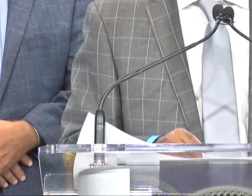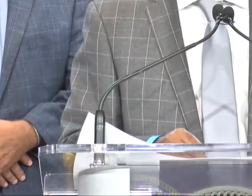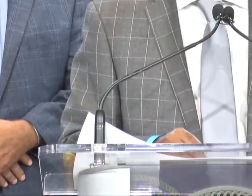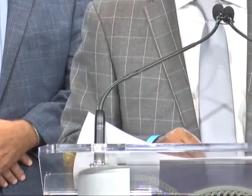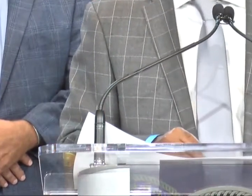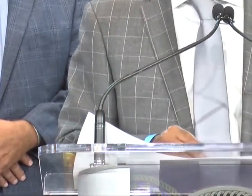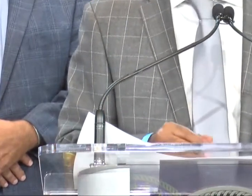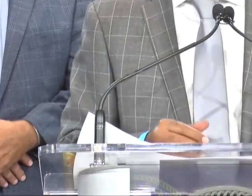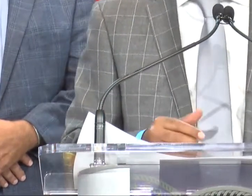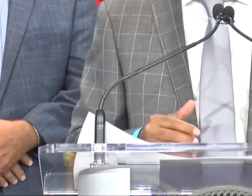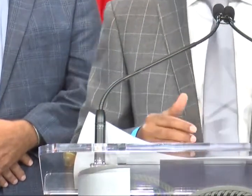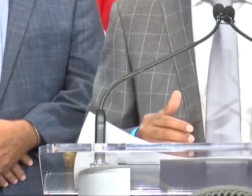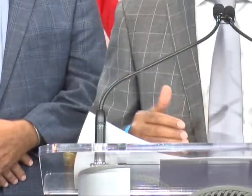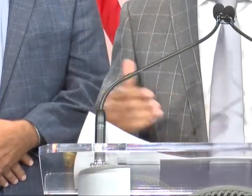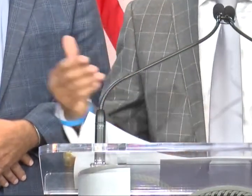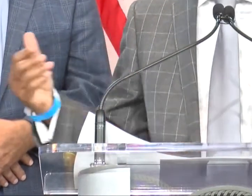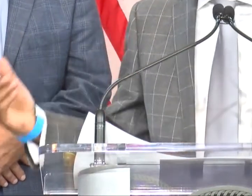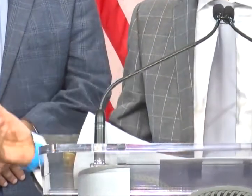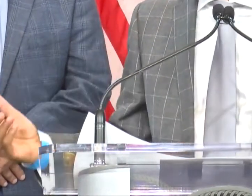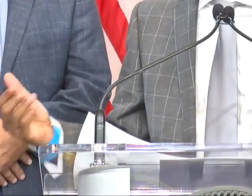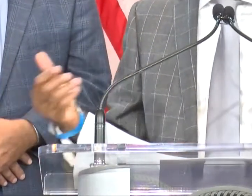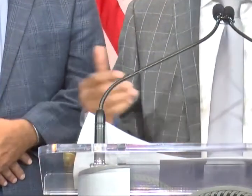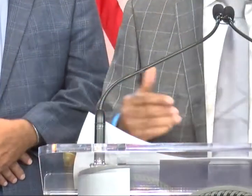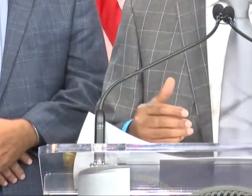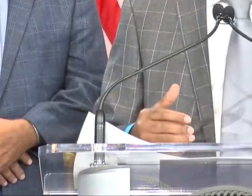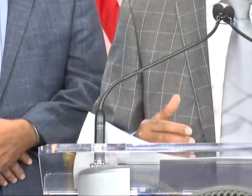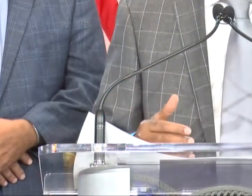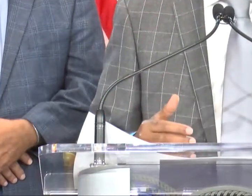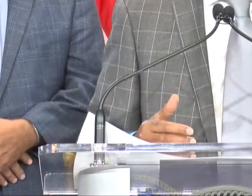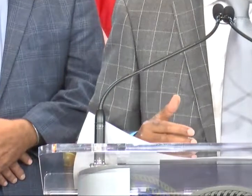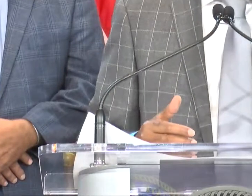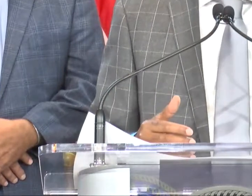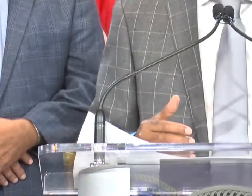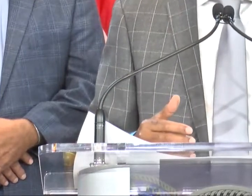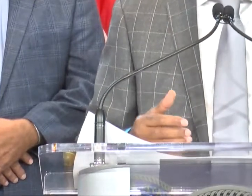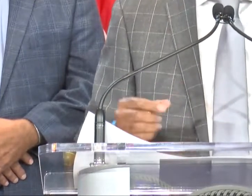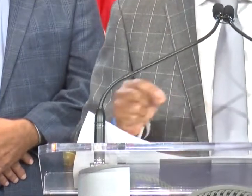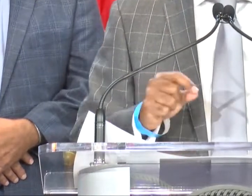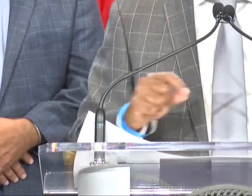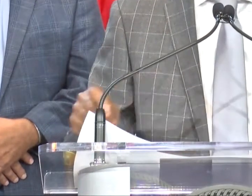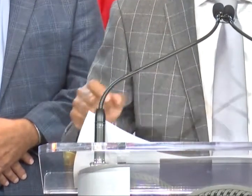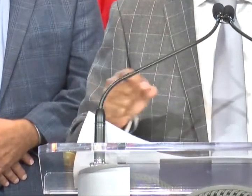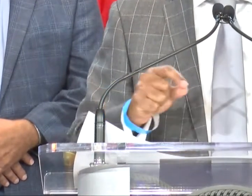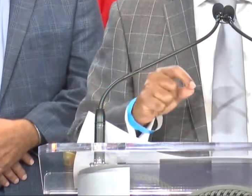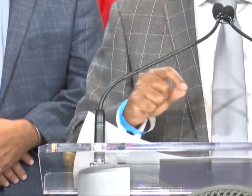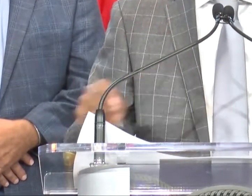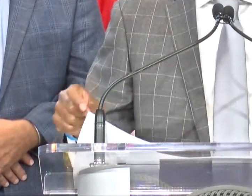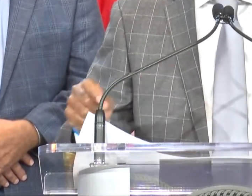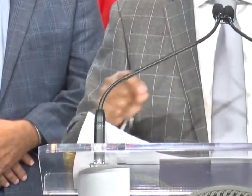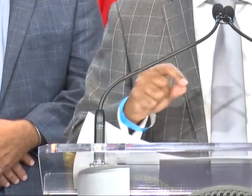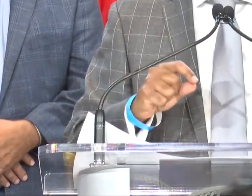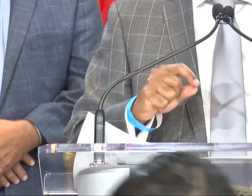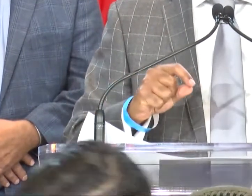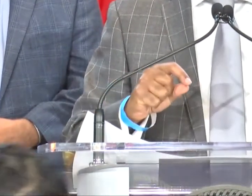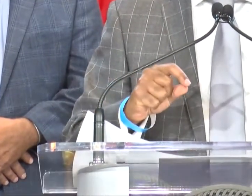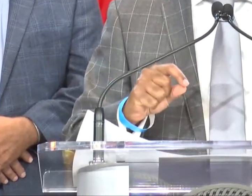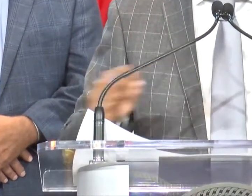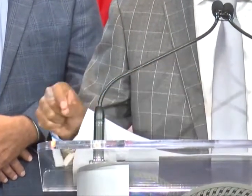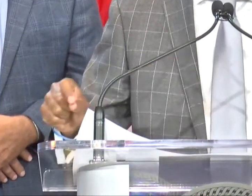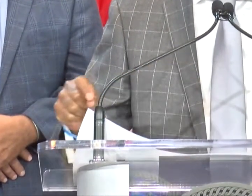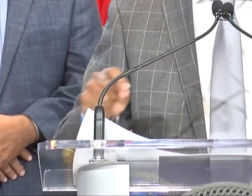being held, because Ms. Lark, for example, is being told that if you don't sign